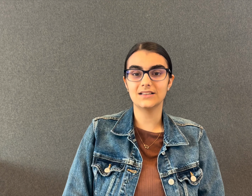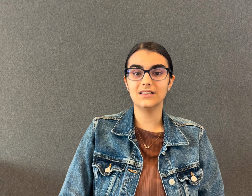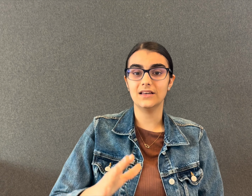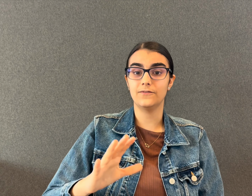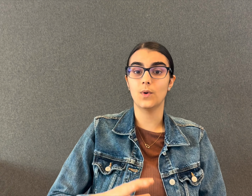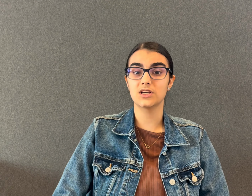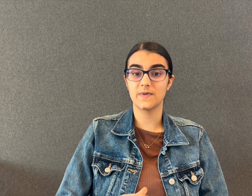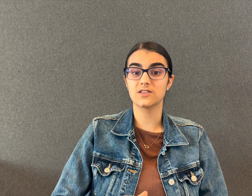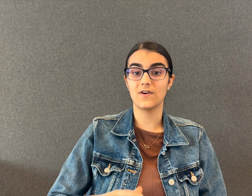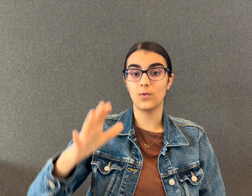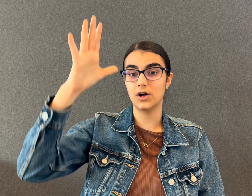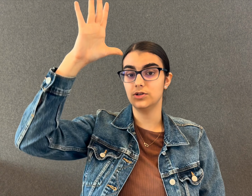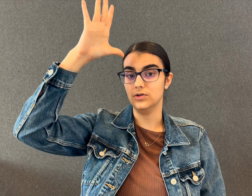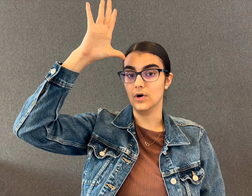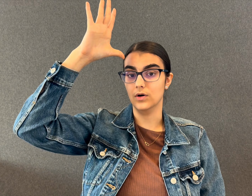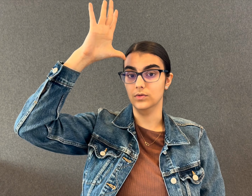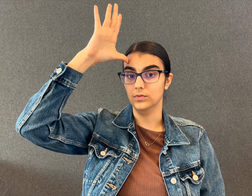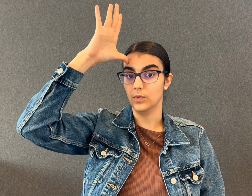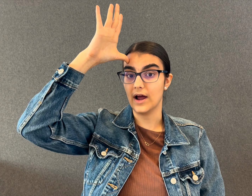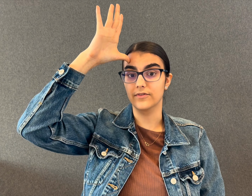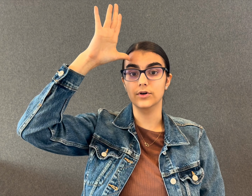basically, if you want to specify one, you go wherever you